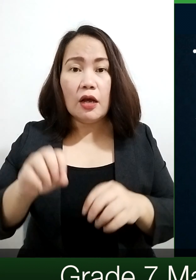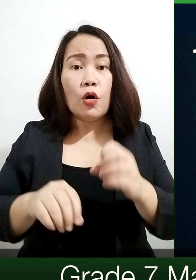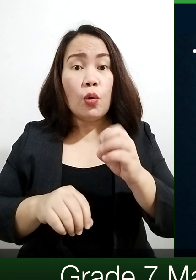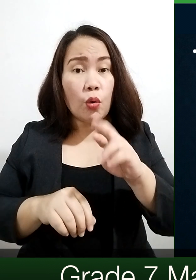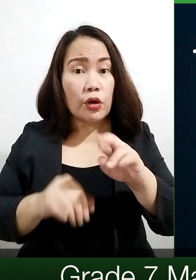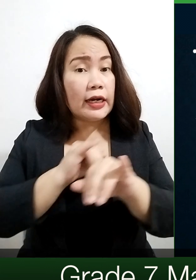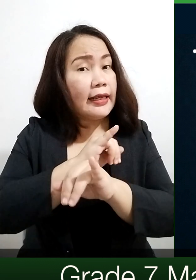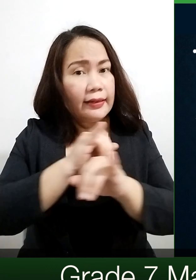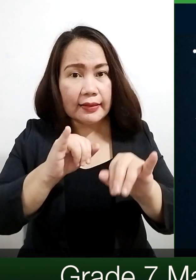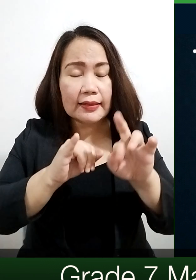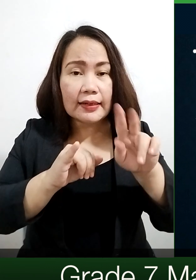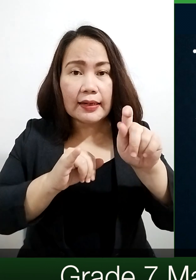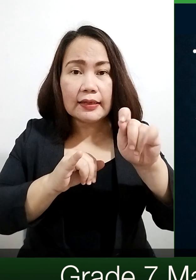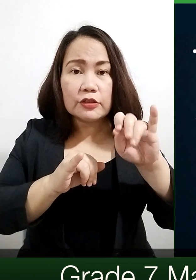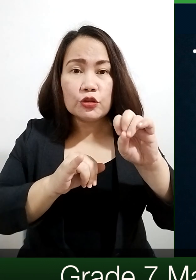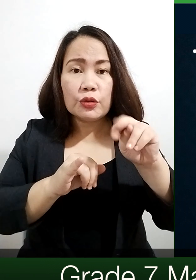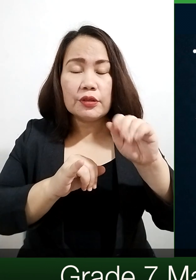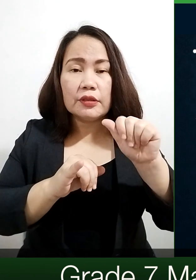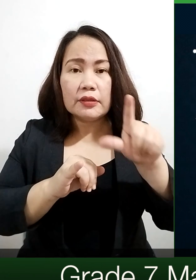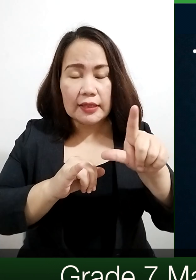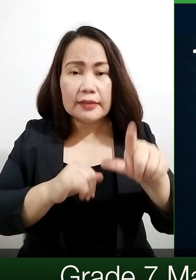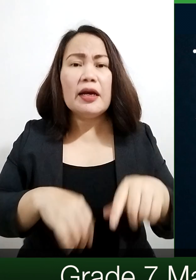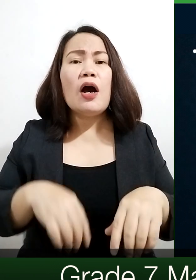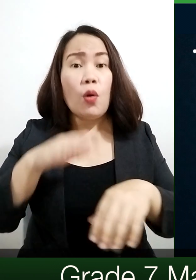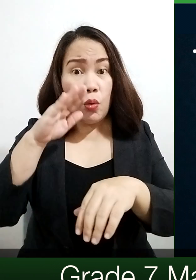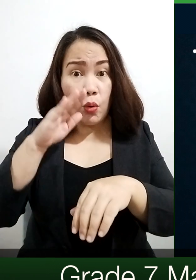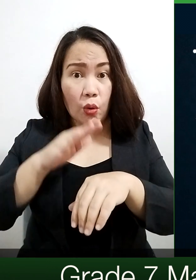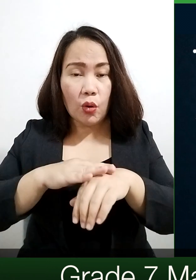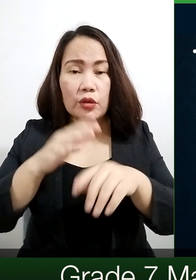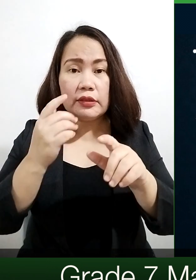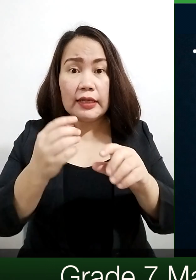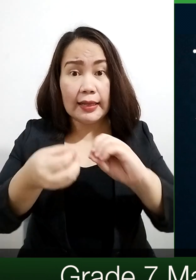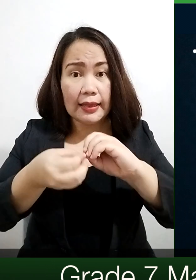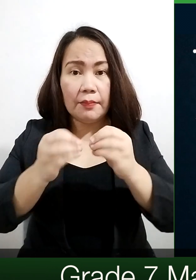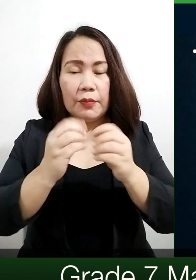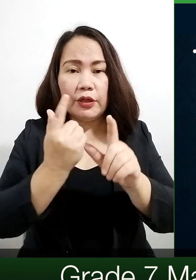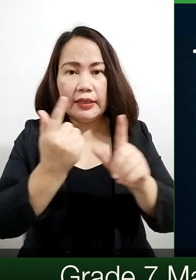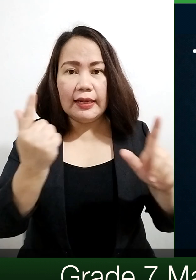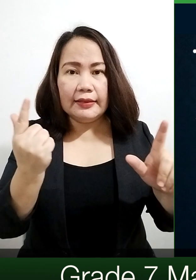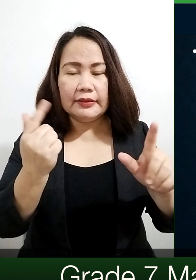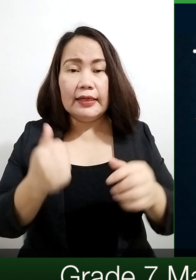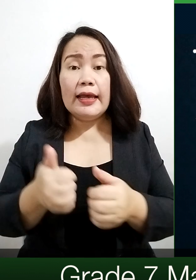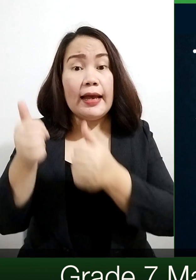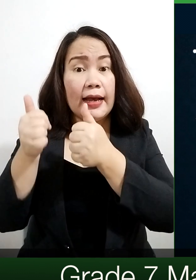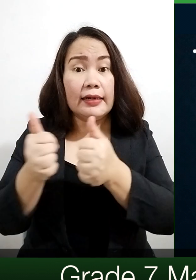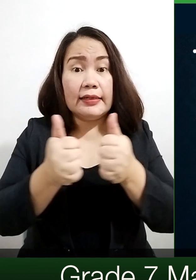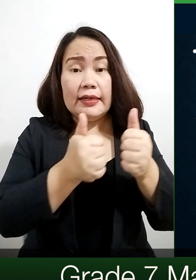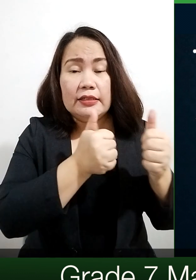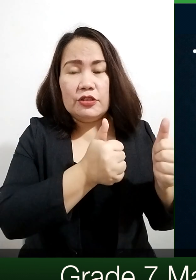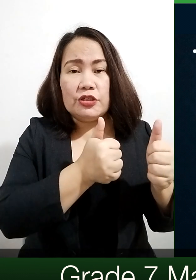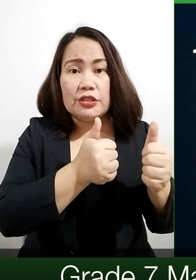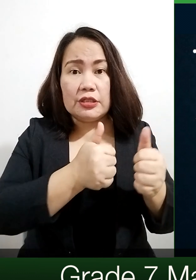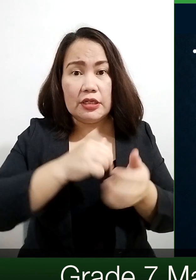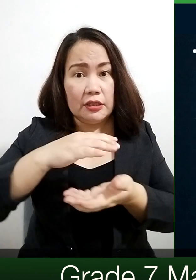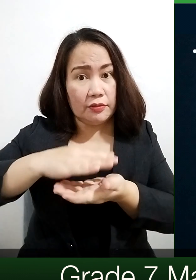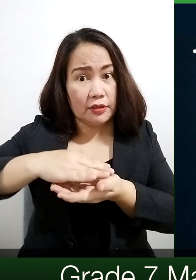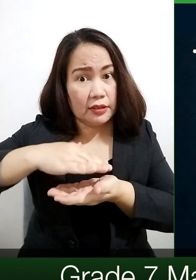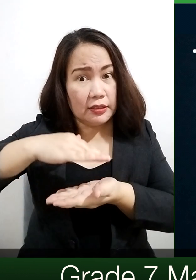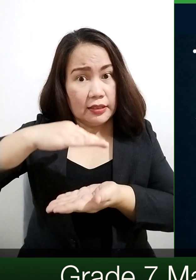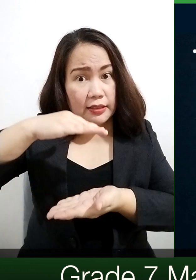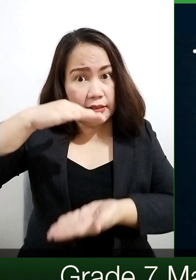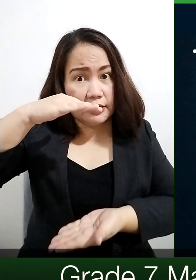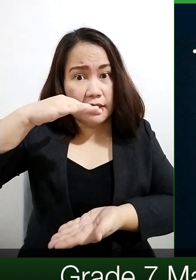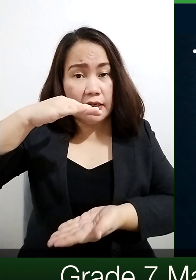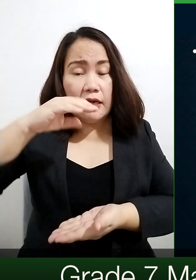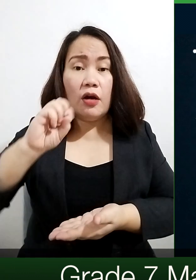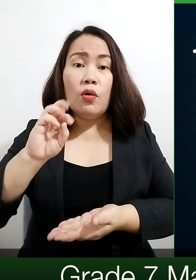number line. So, if we will try to arrange rational and irrational numbers on the number line in increasing and decreasing